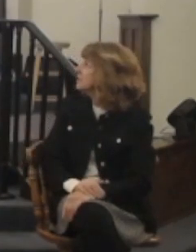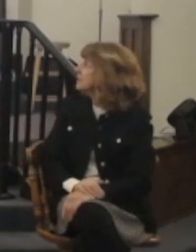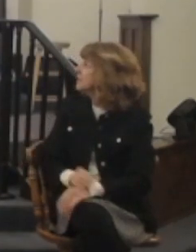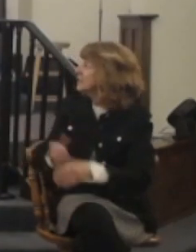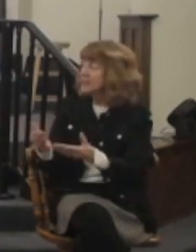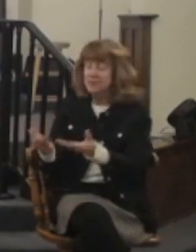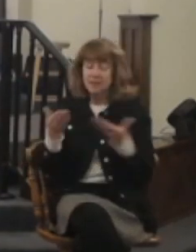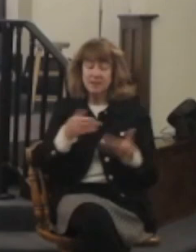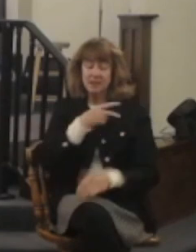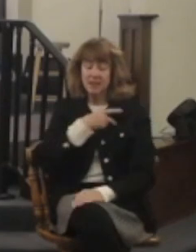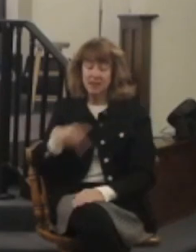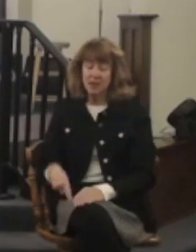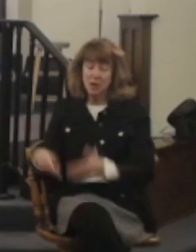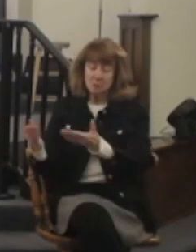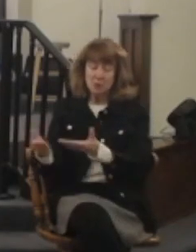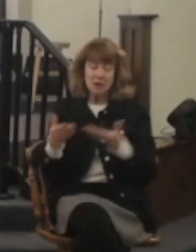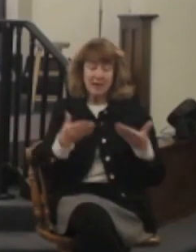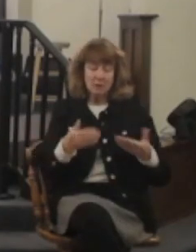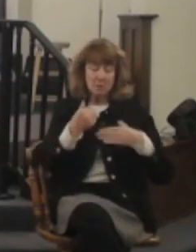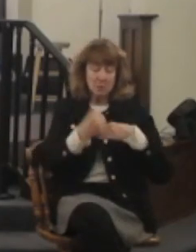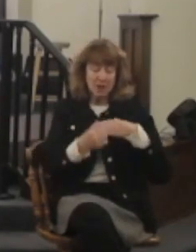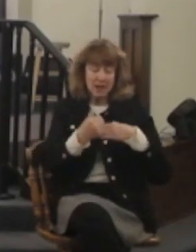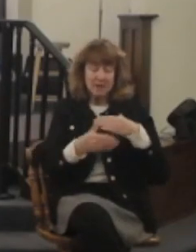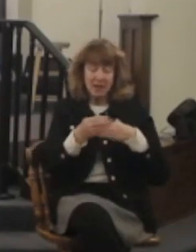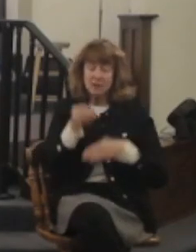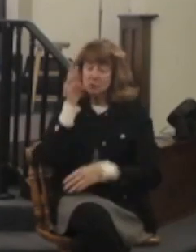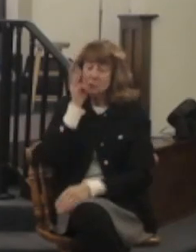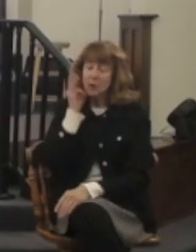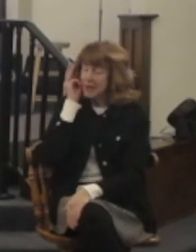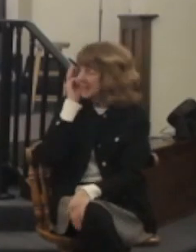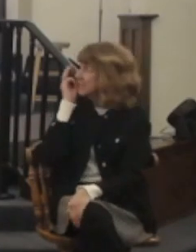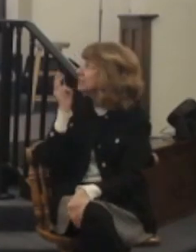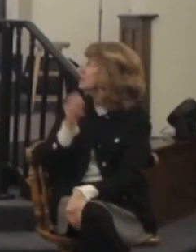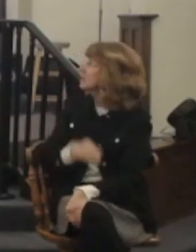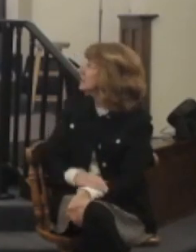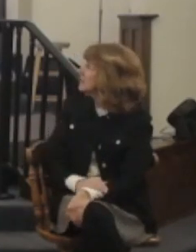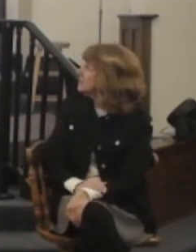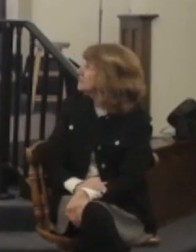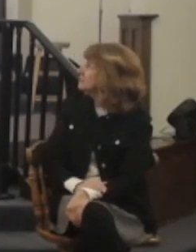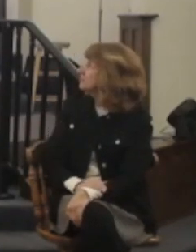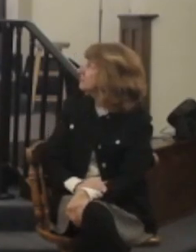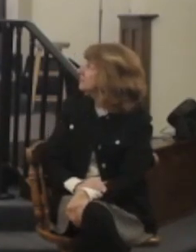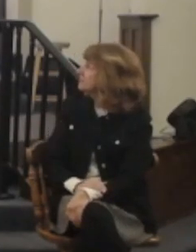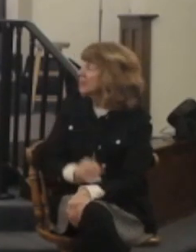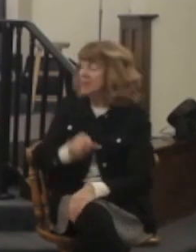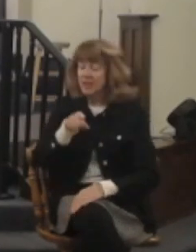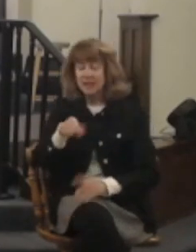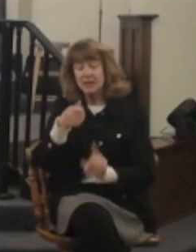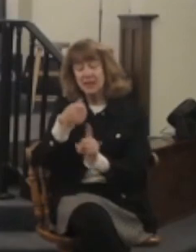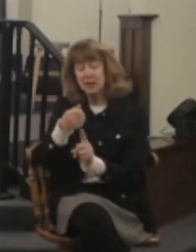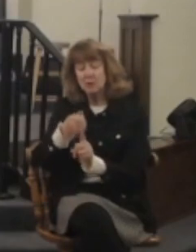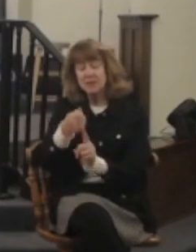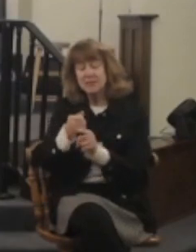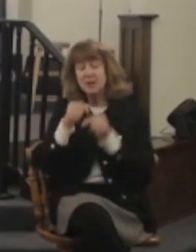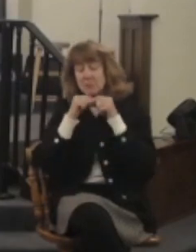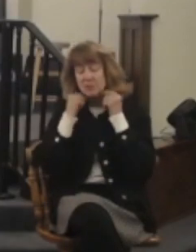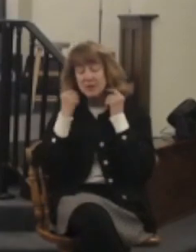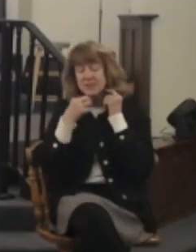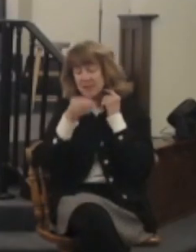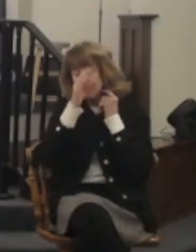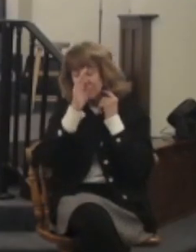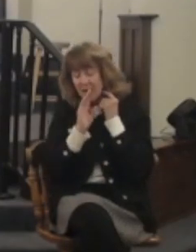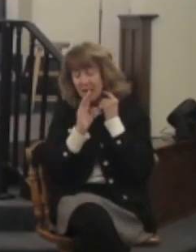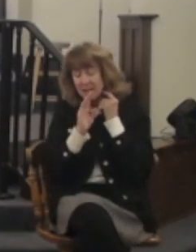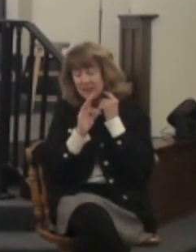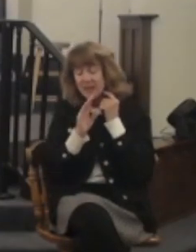the king of Salem brought out bread and wine, think about the Last Supper even. He was the priest of God Most High, and